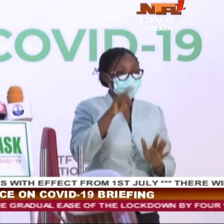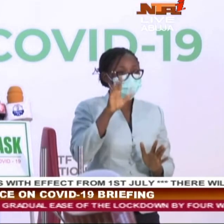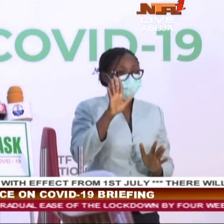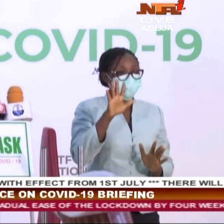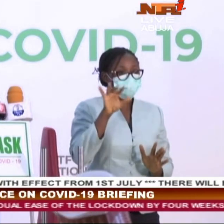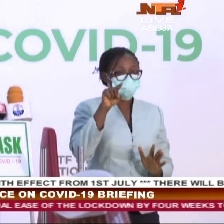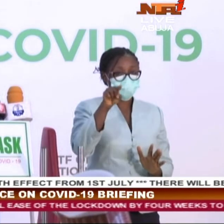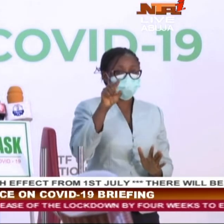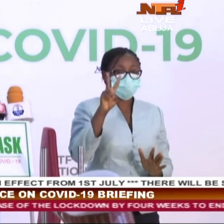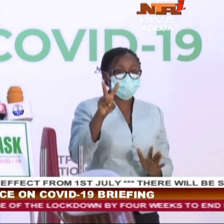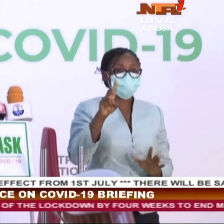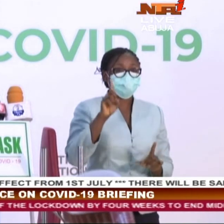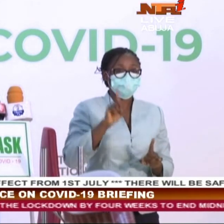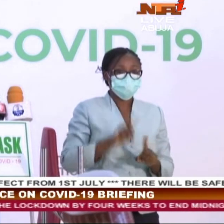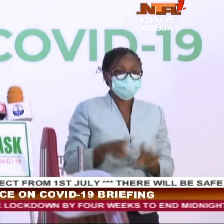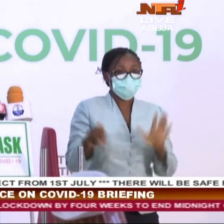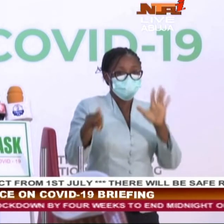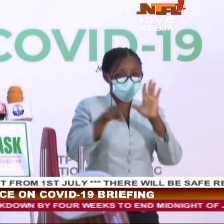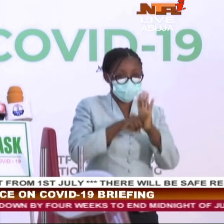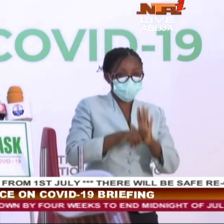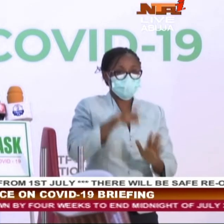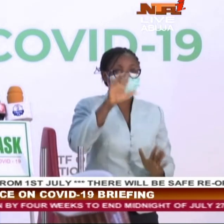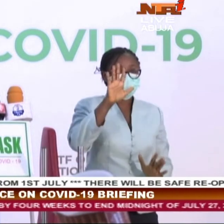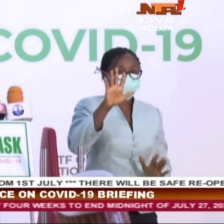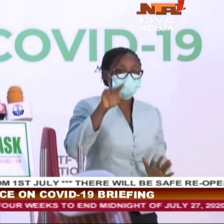-5.2/-5.5 respectively by December 2020.